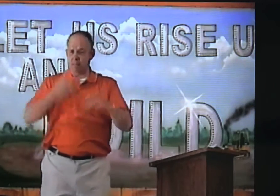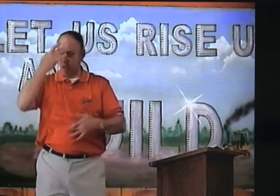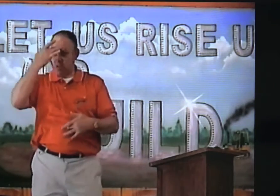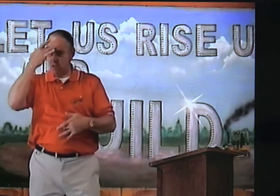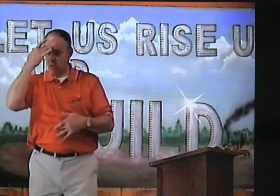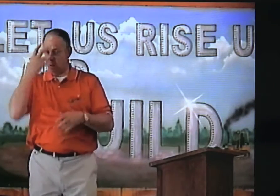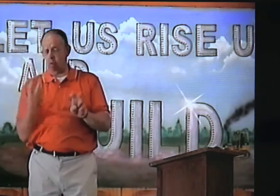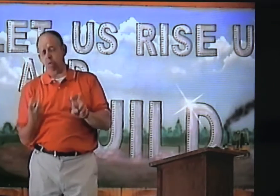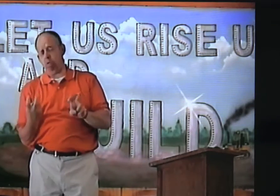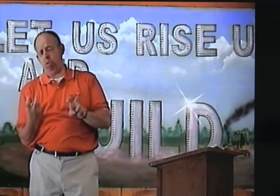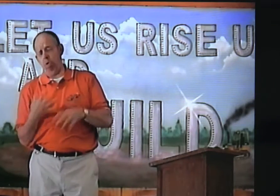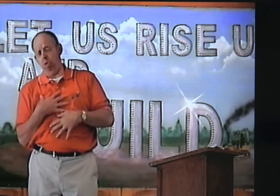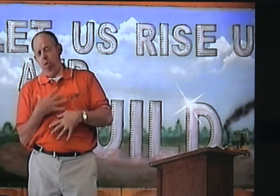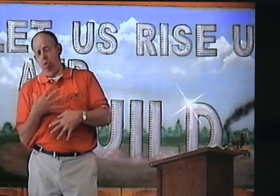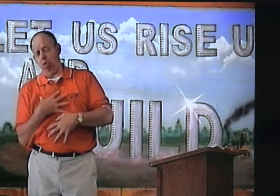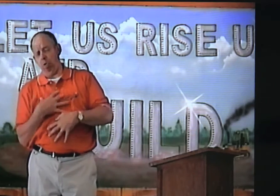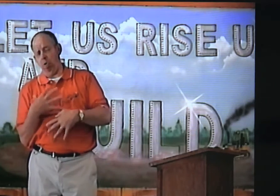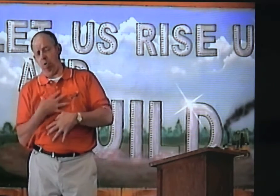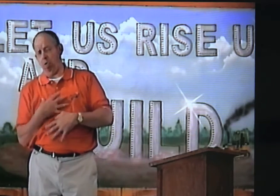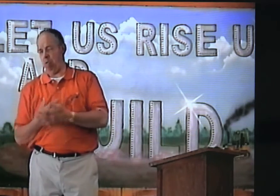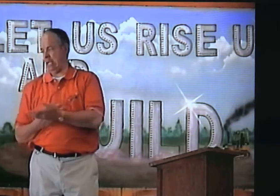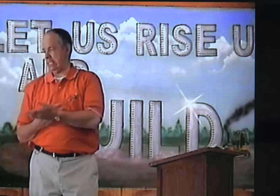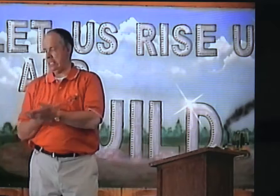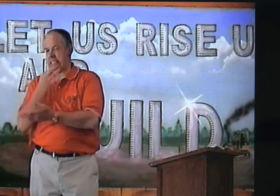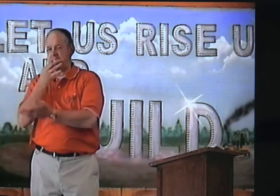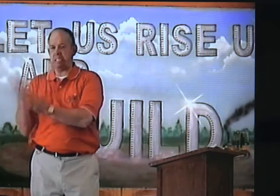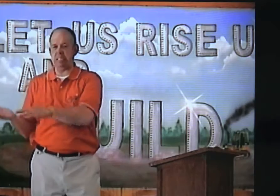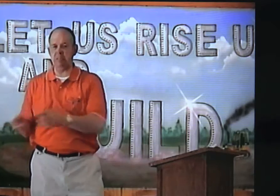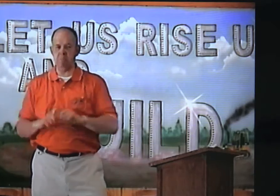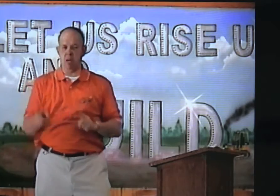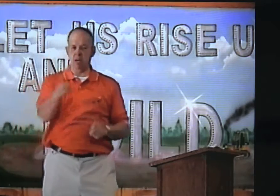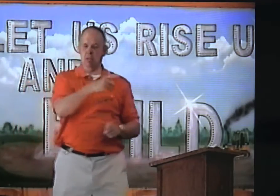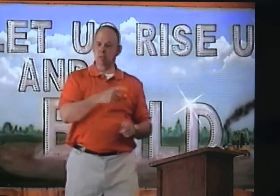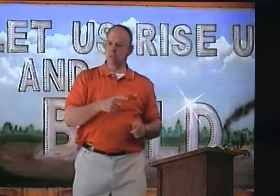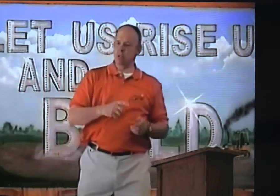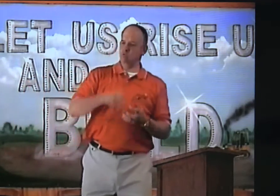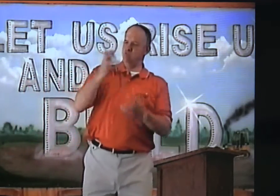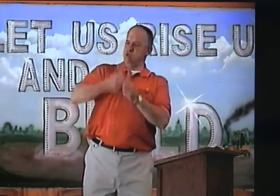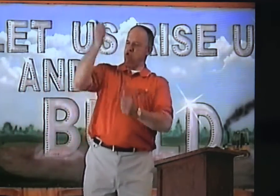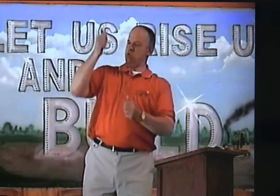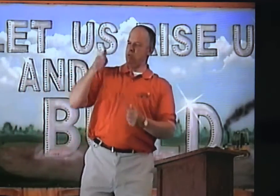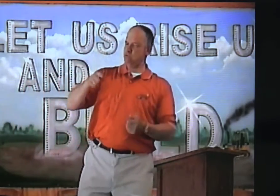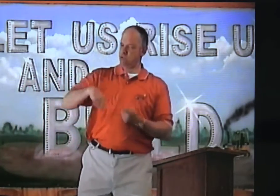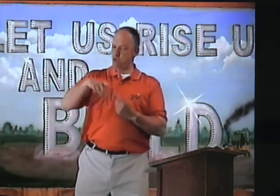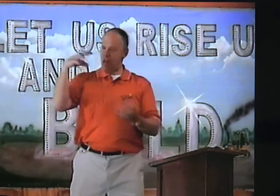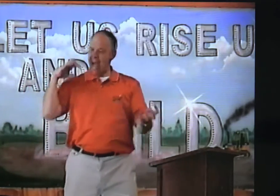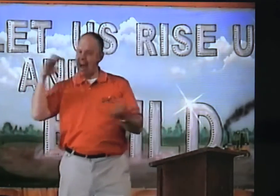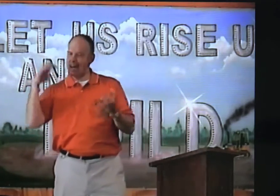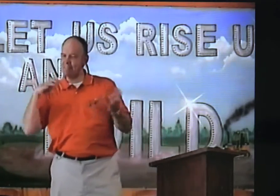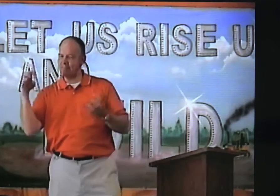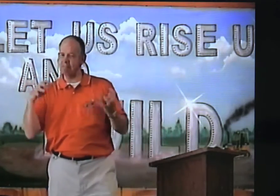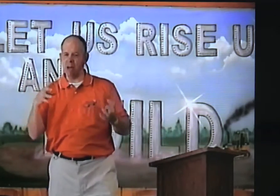People that laugh sometimes are sick or they complain all the time. But you, when you